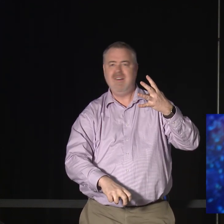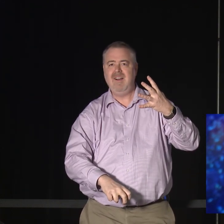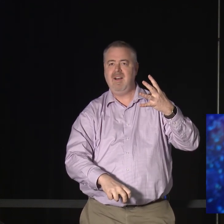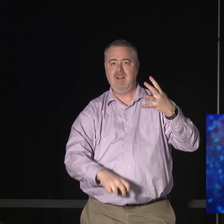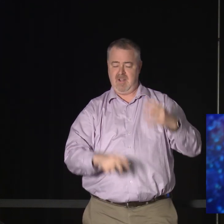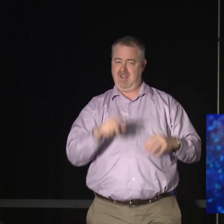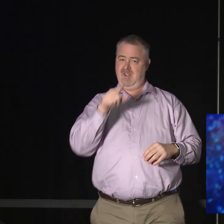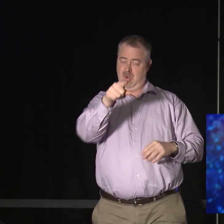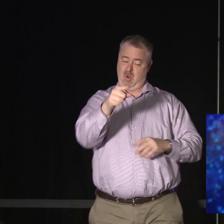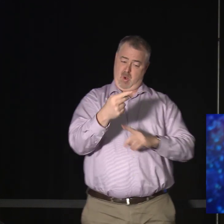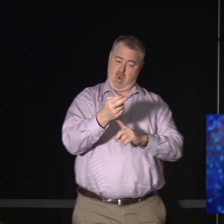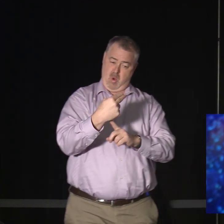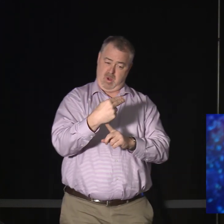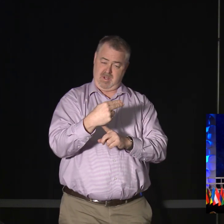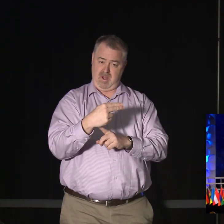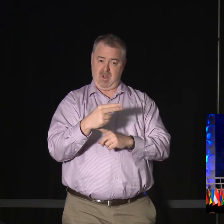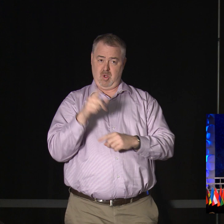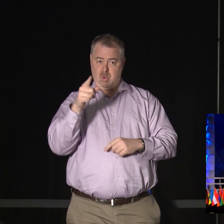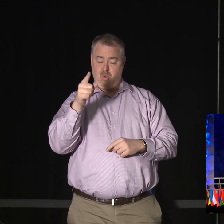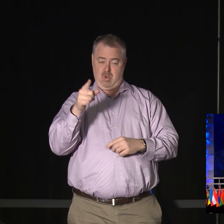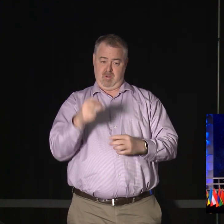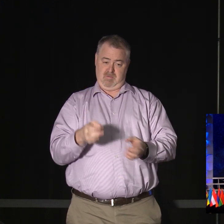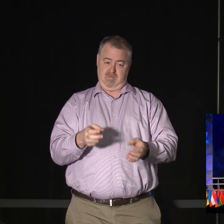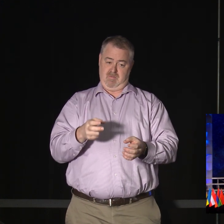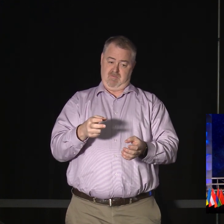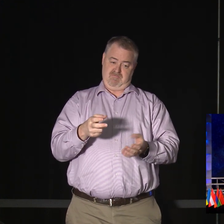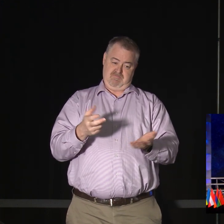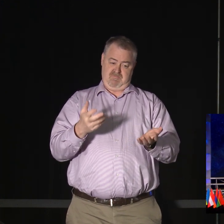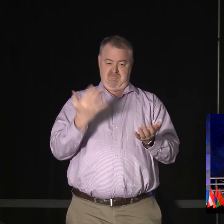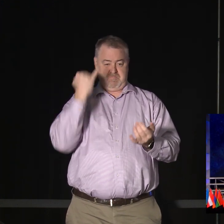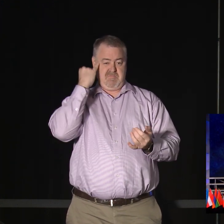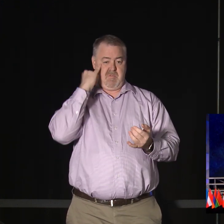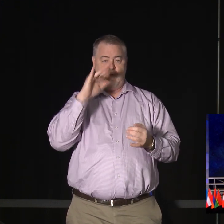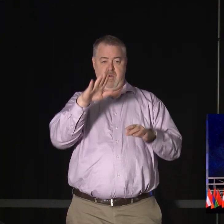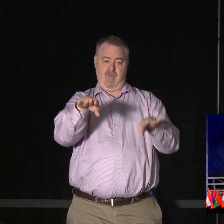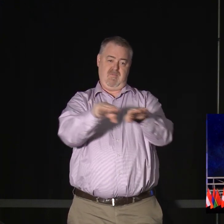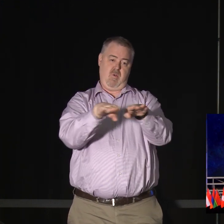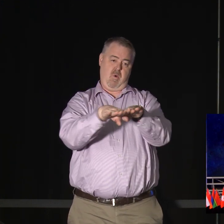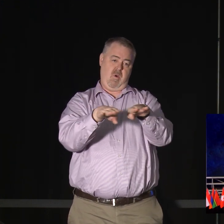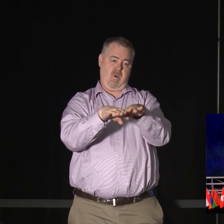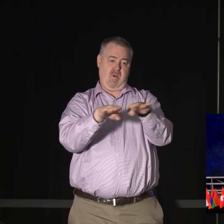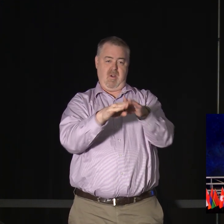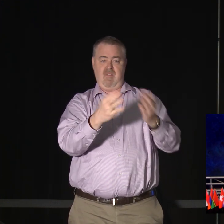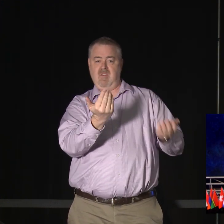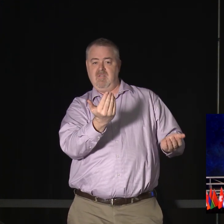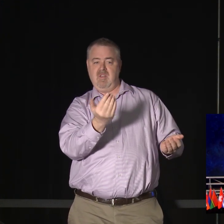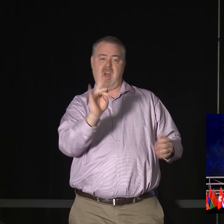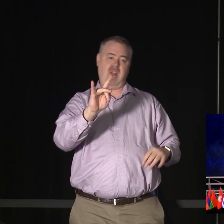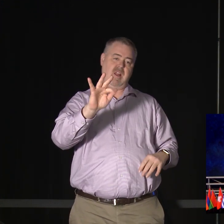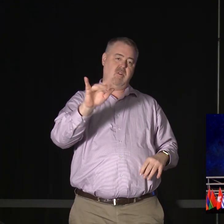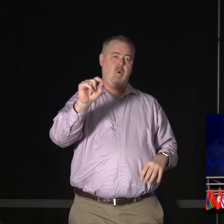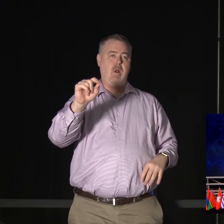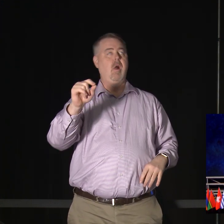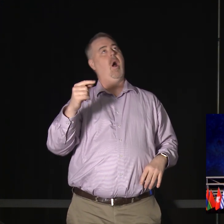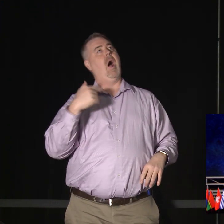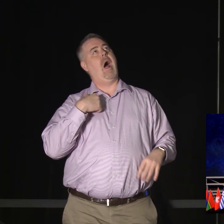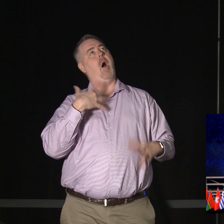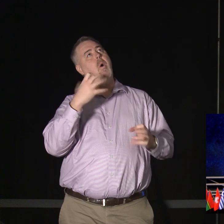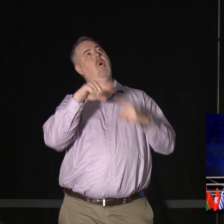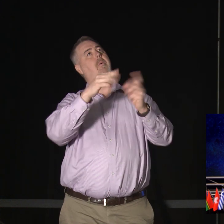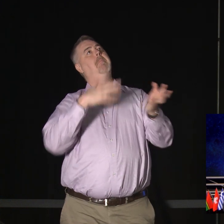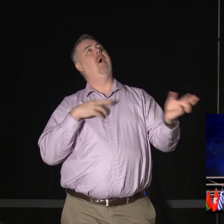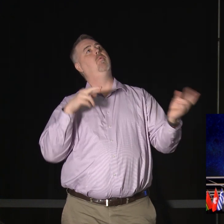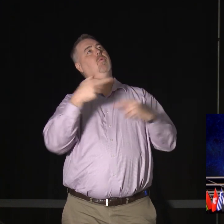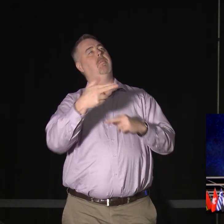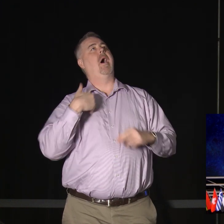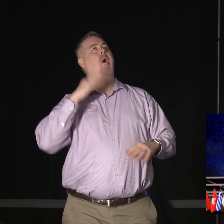one of the hotels around here and you stayed on the 15th, 18th, 19th, 20th floor and said, well, let me go down to the